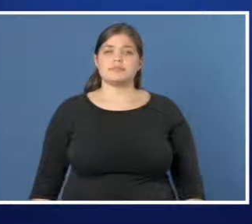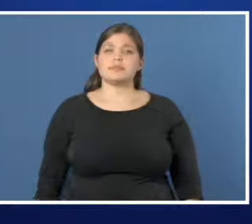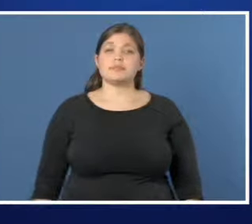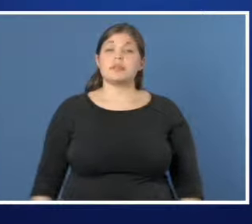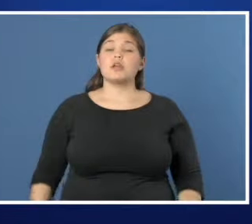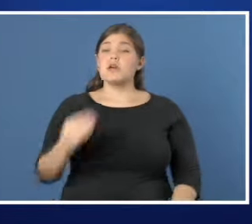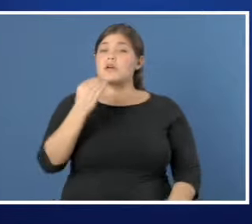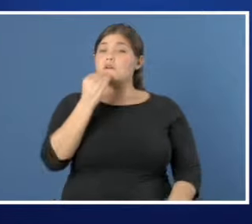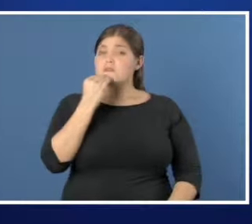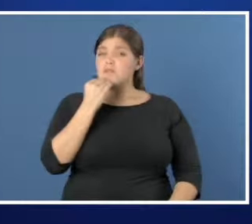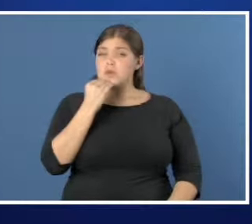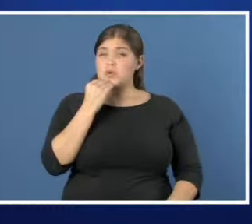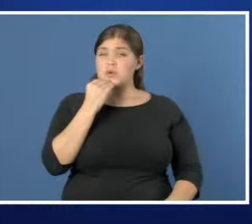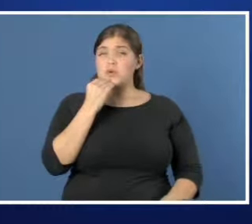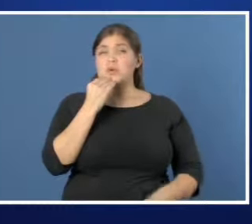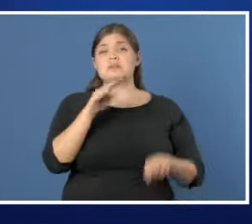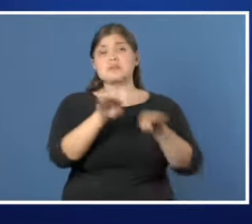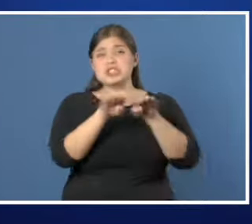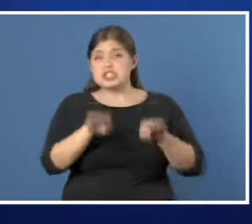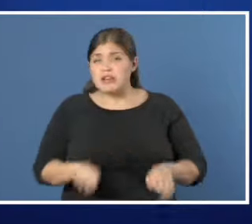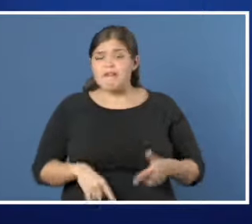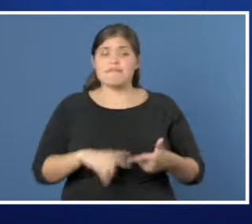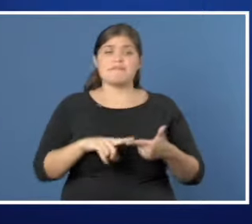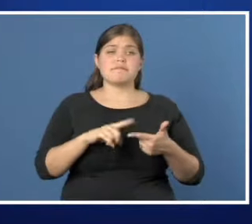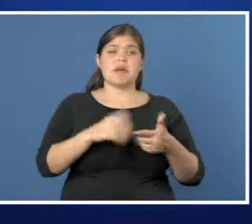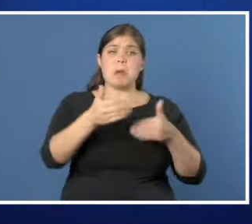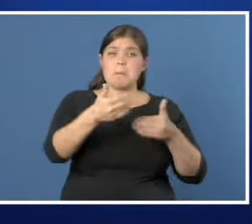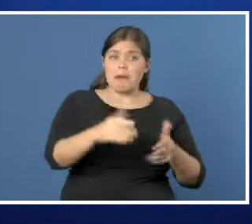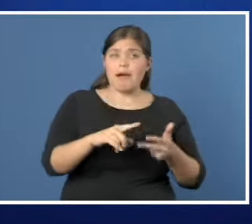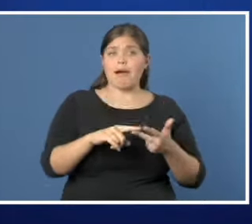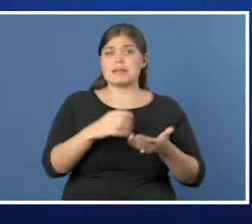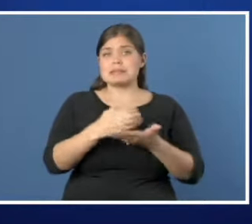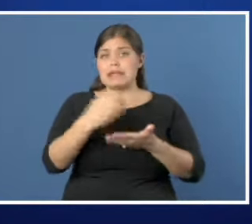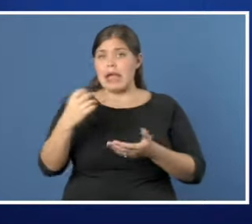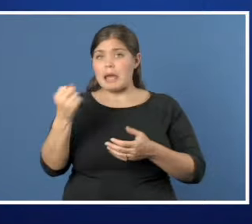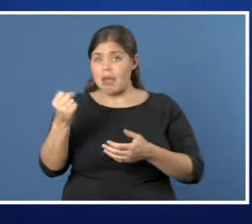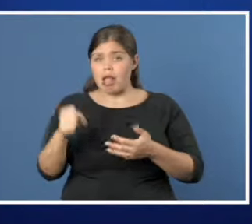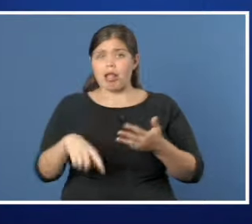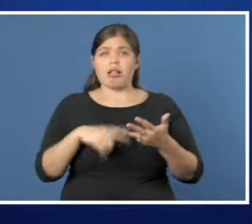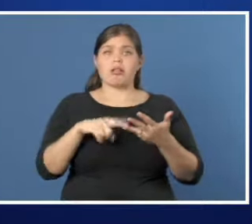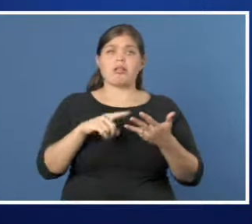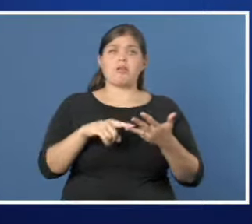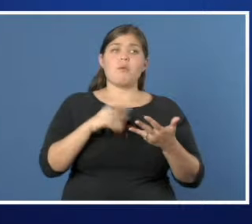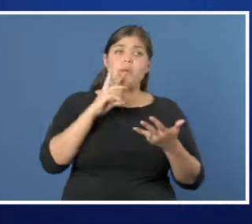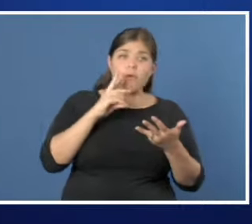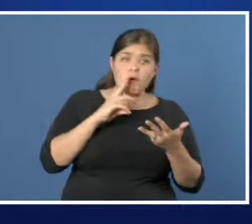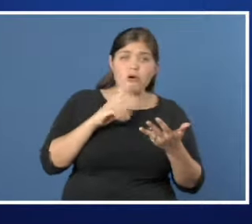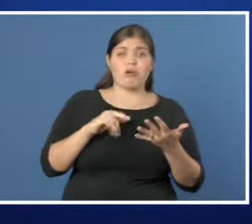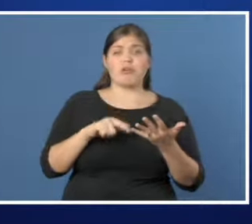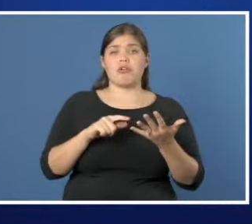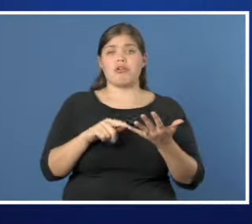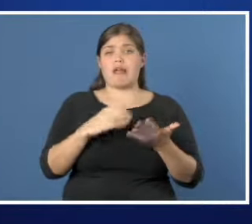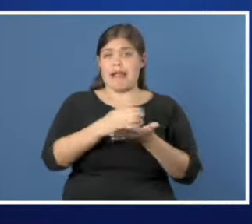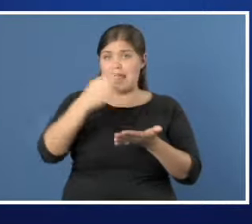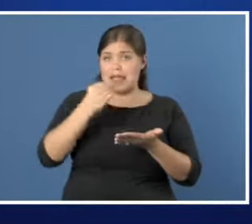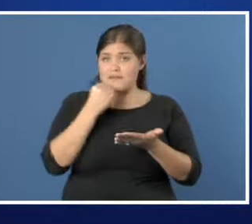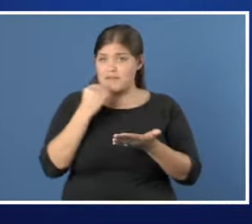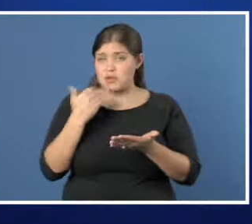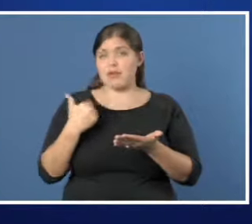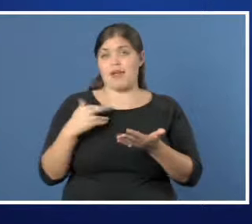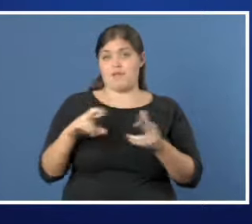grill. Shelf-stable food, boxed or canned milk, water, and canned